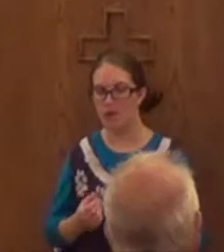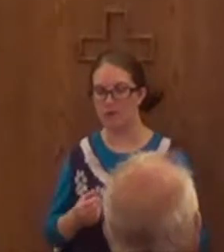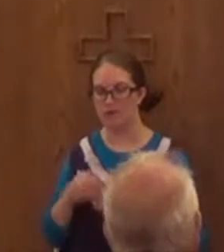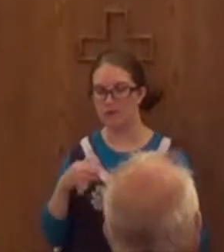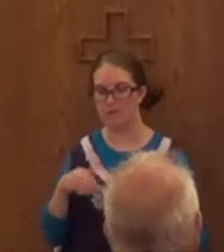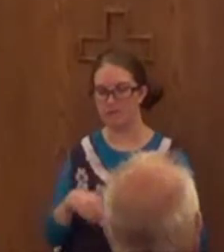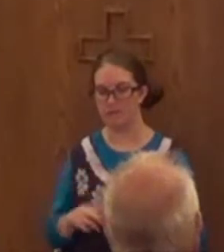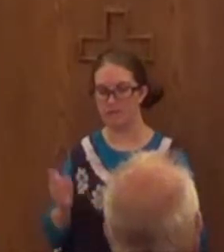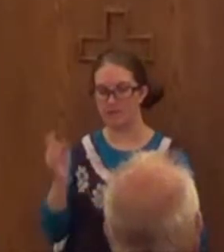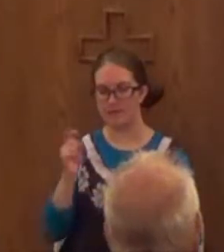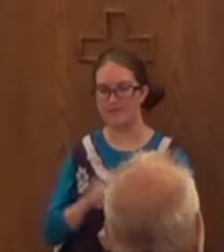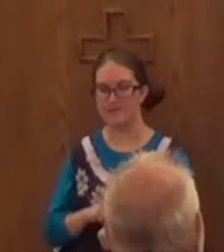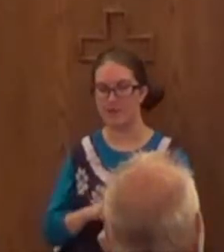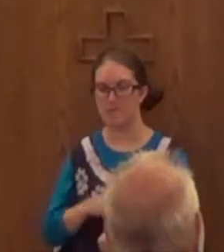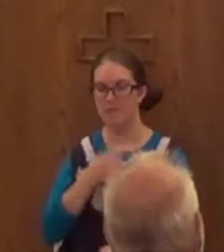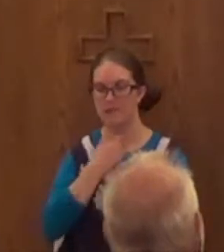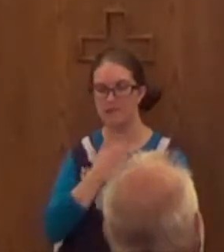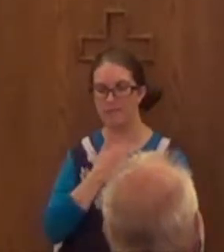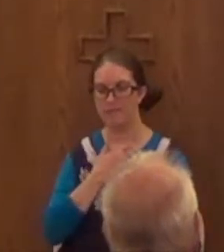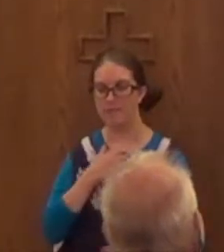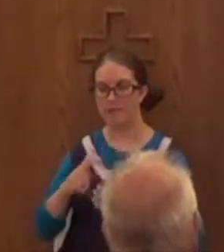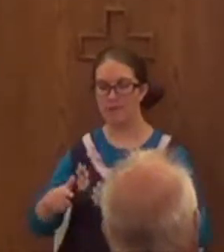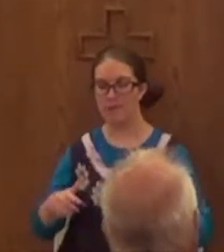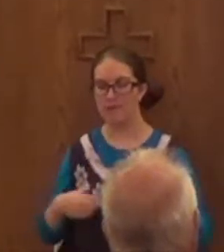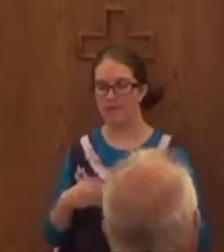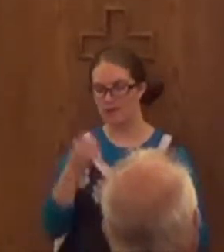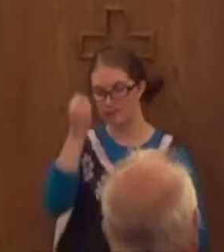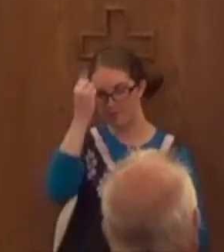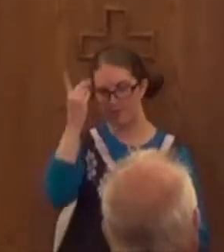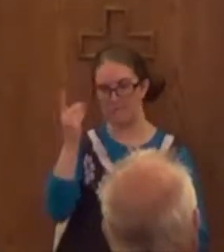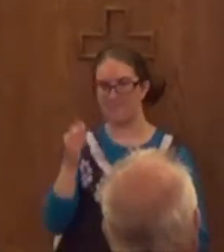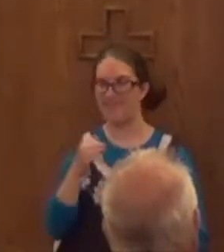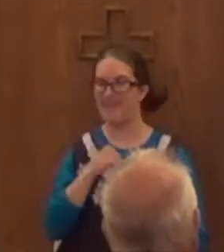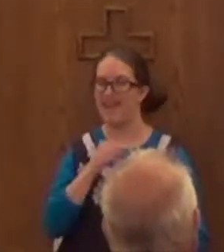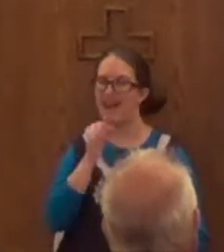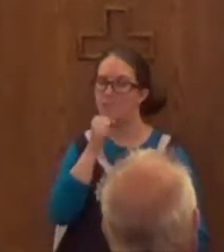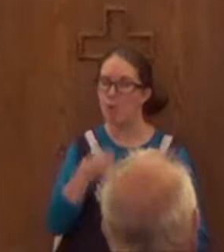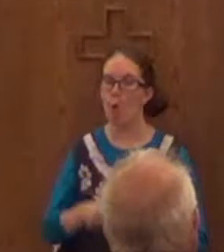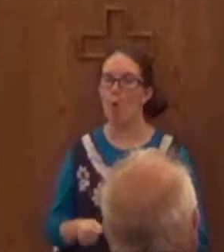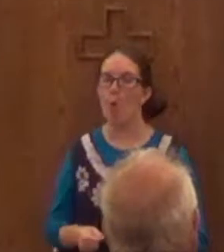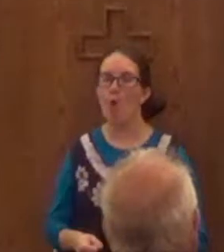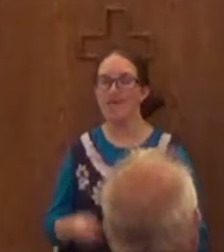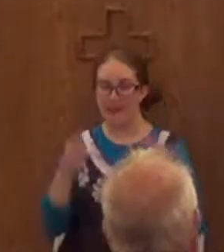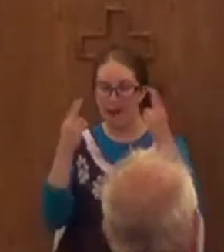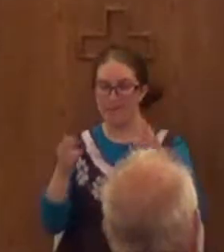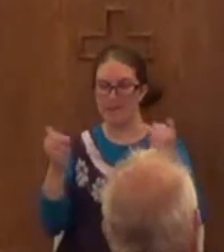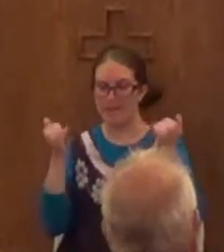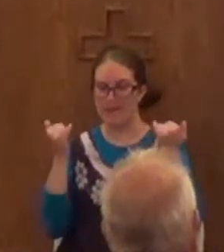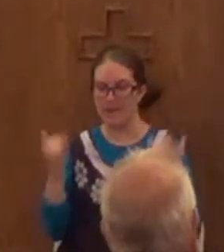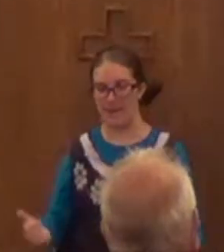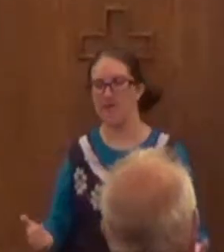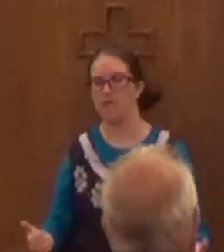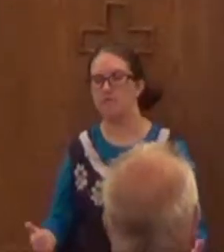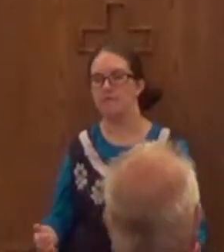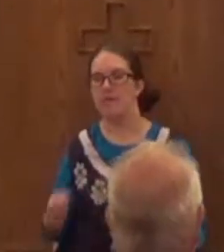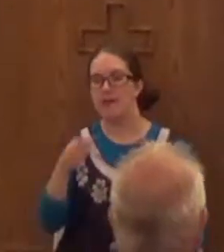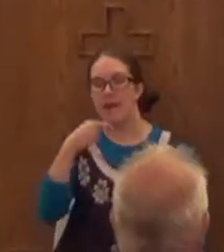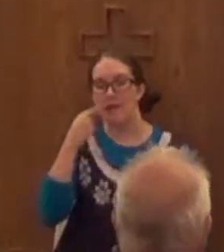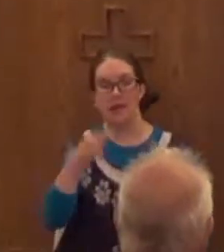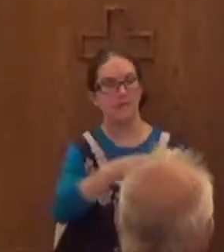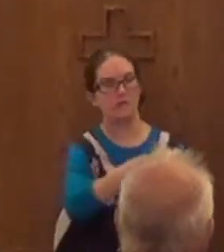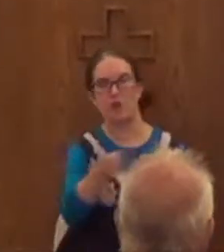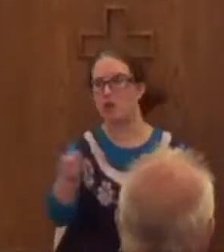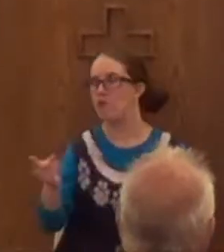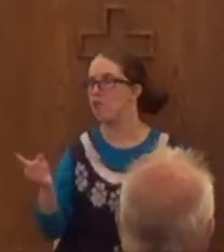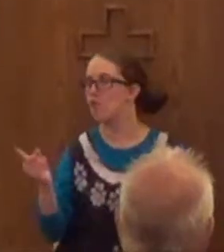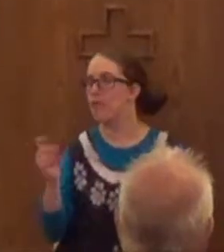his timing. His logic is, I'm old and it's got to happen now. Can I tell you tonight that